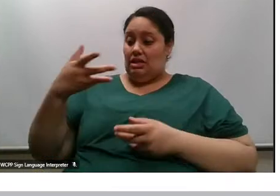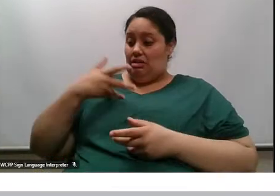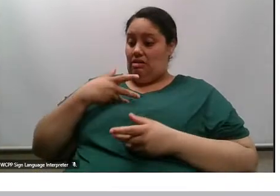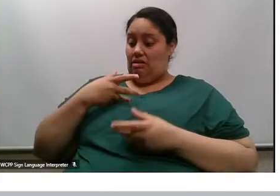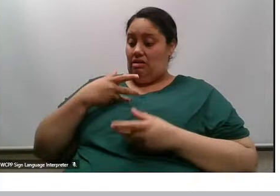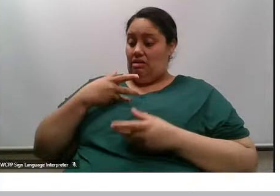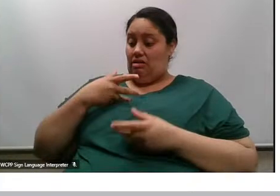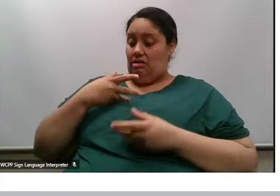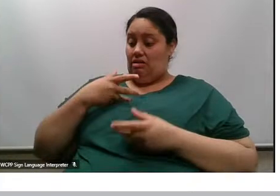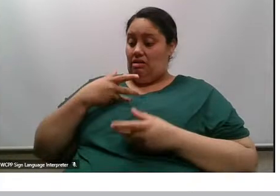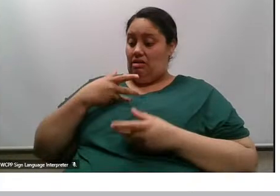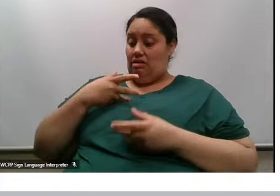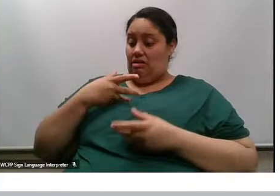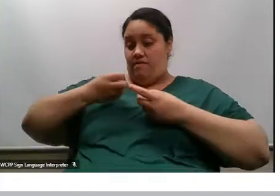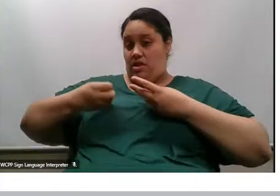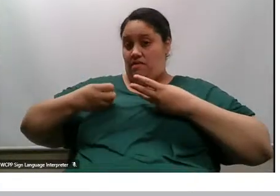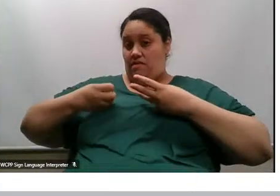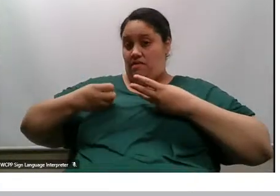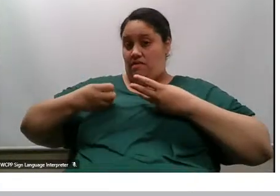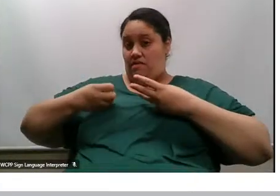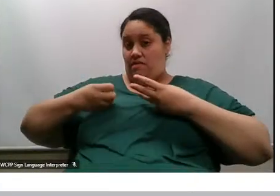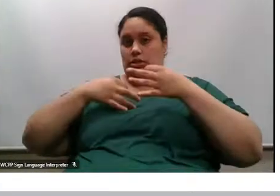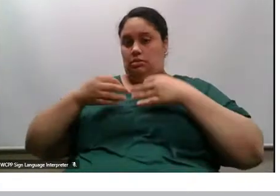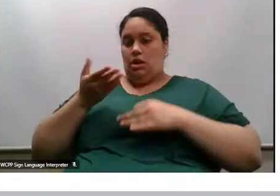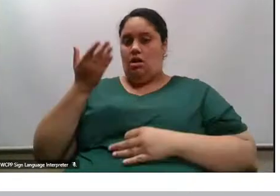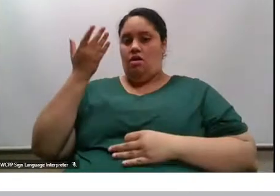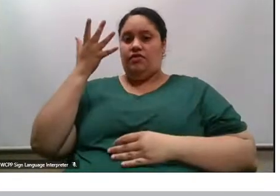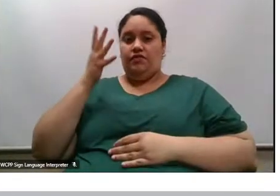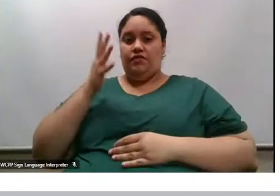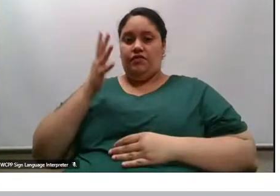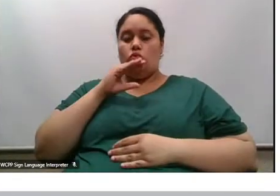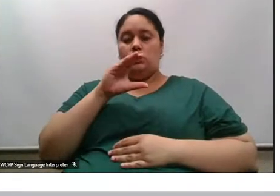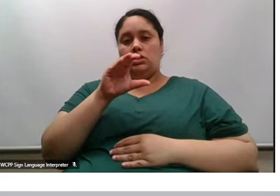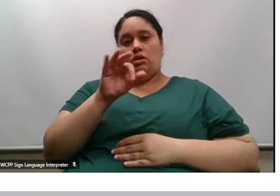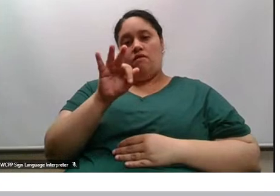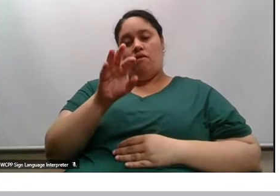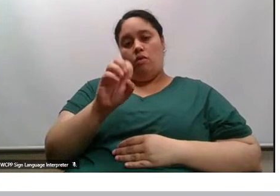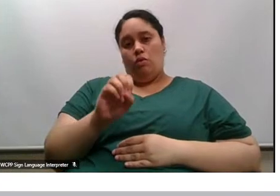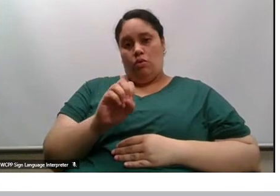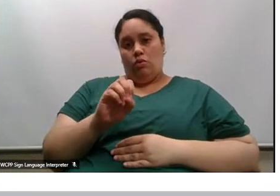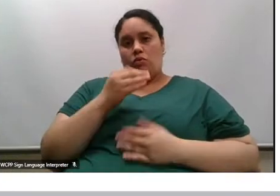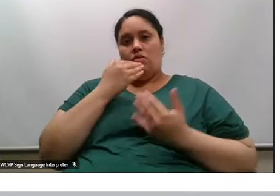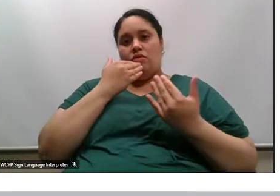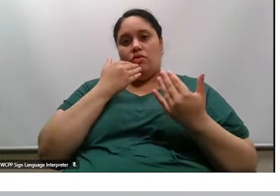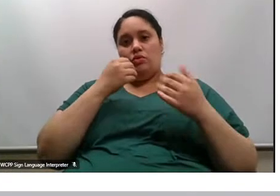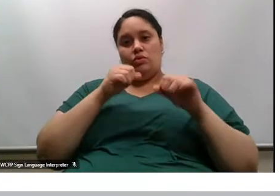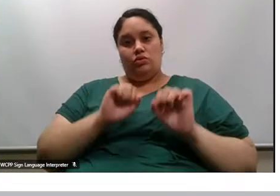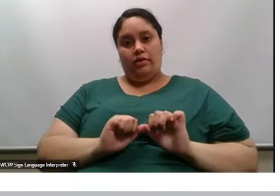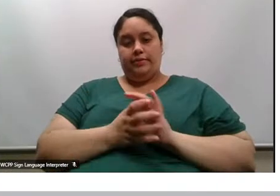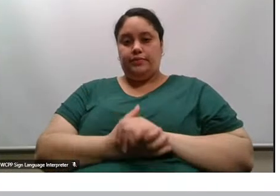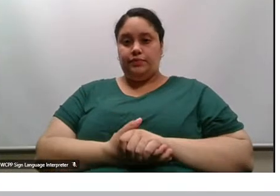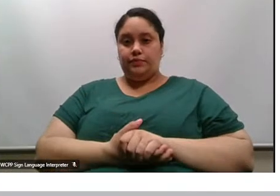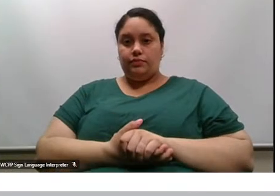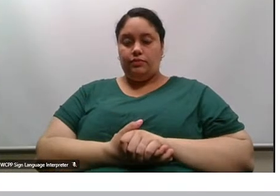place by this department, as explained earlier by the CFO. Thank you, Chair.